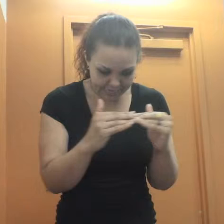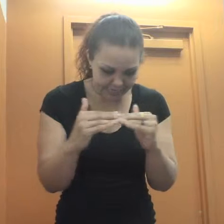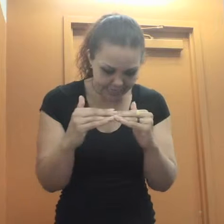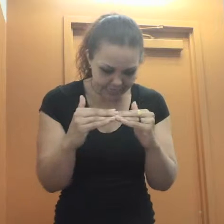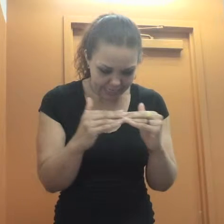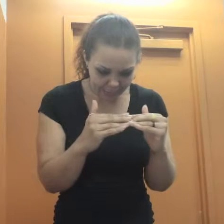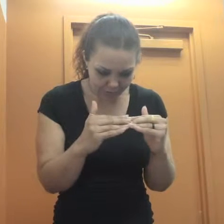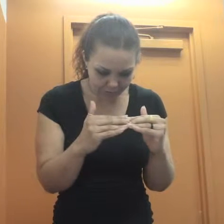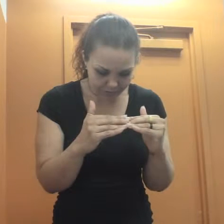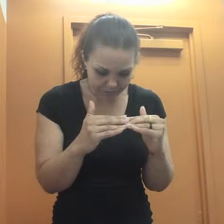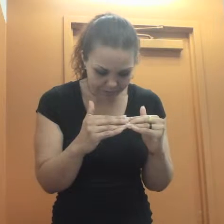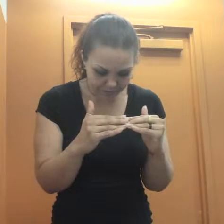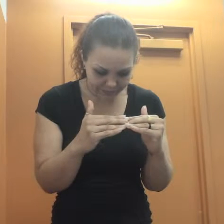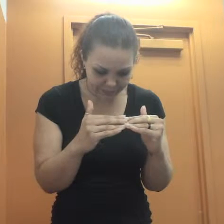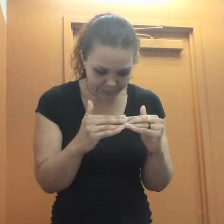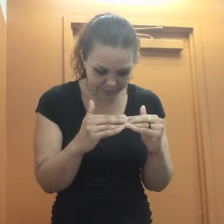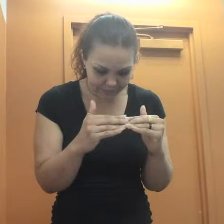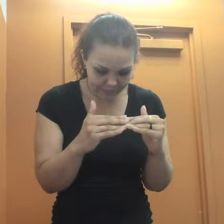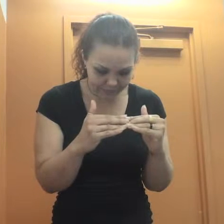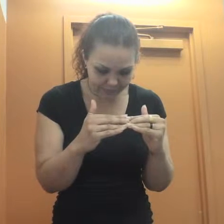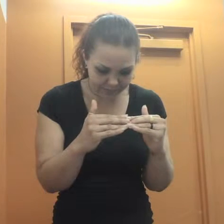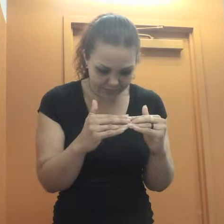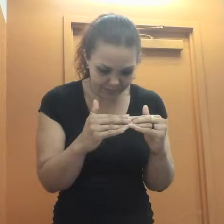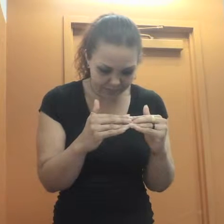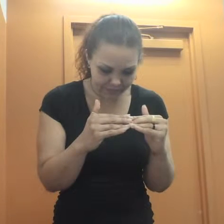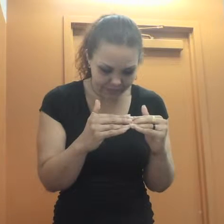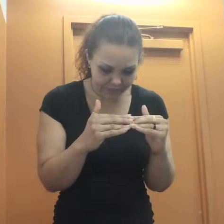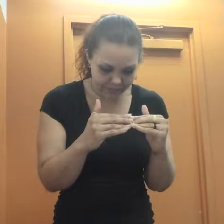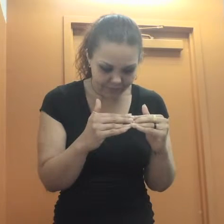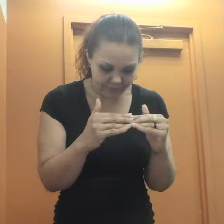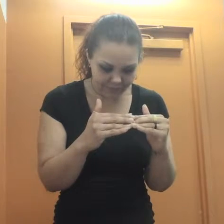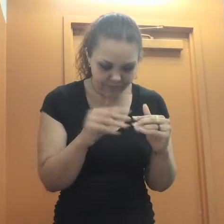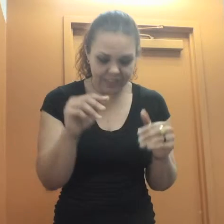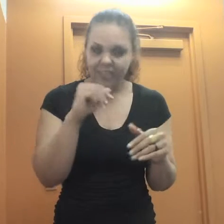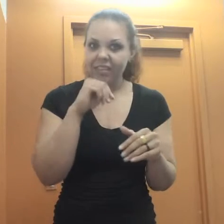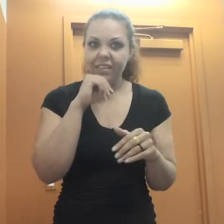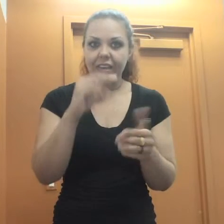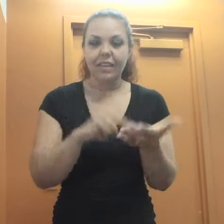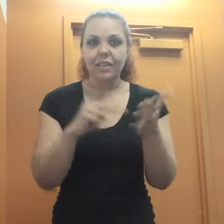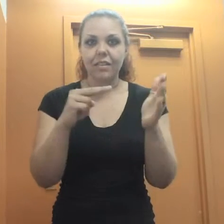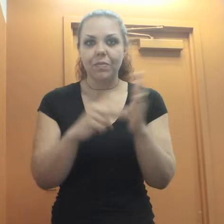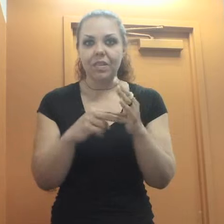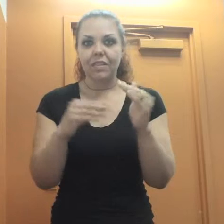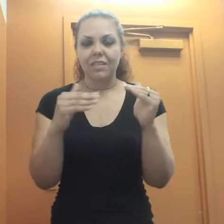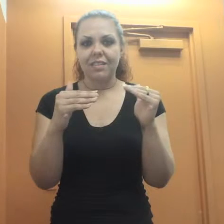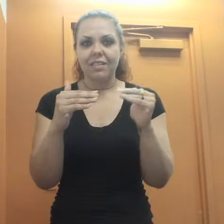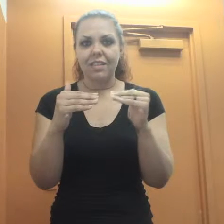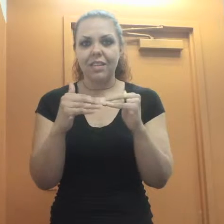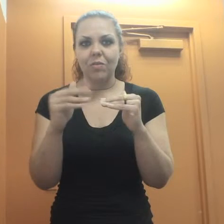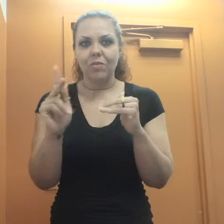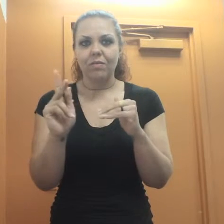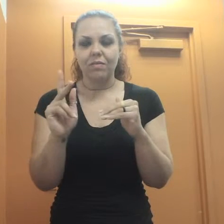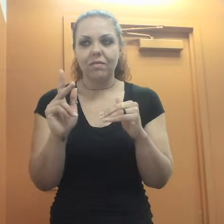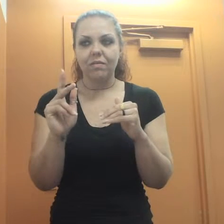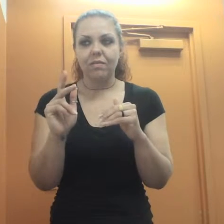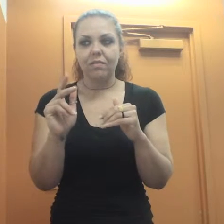going to be equal to 1 mole. Because if I begin by only putting H2S in the container, some